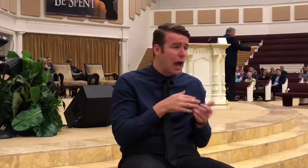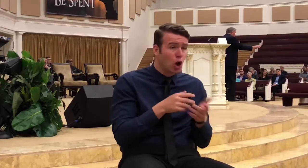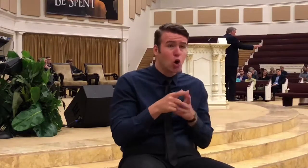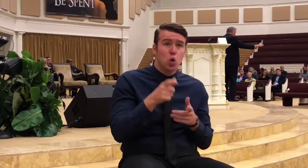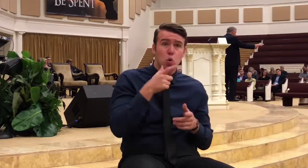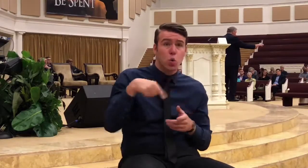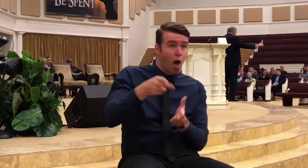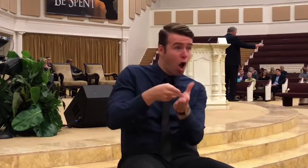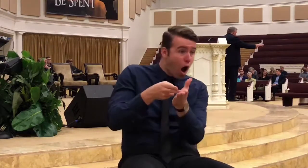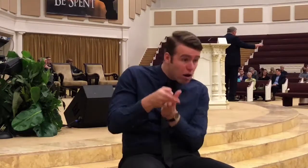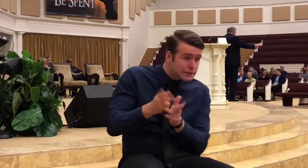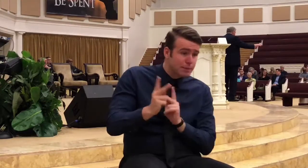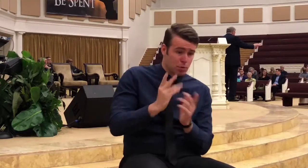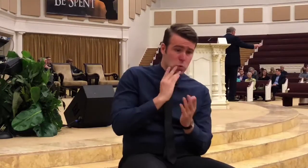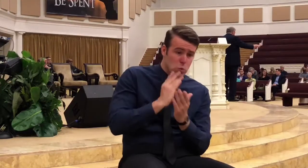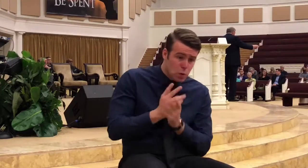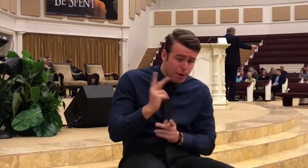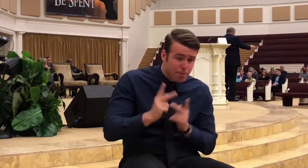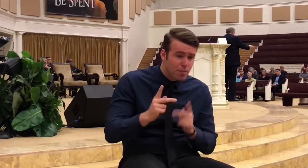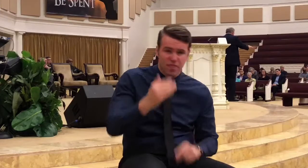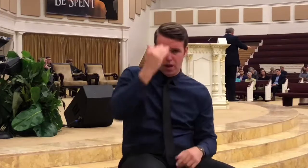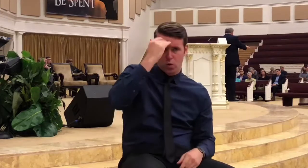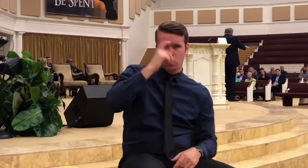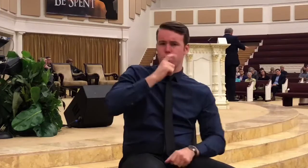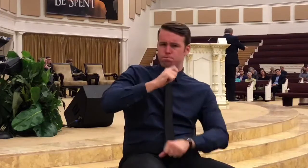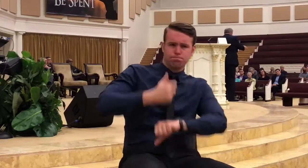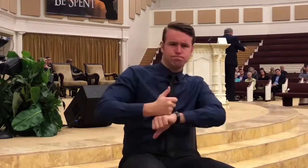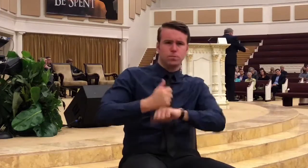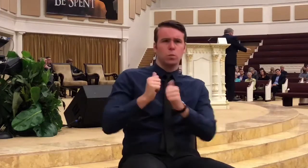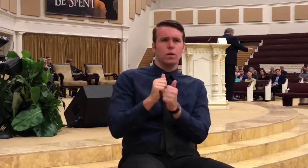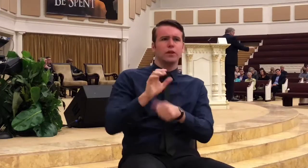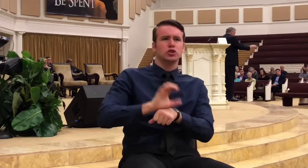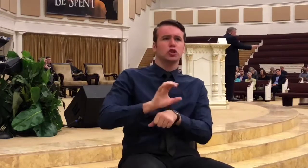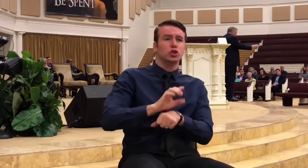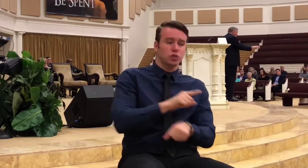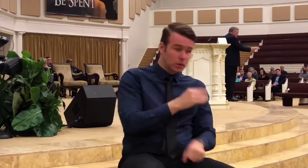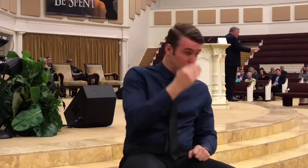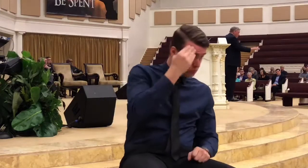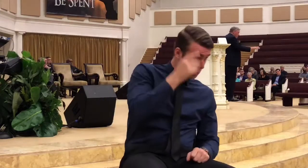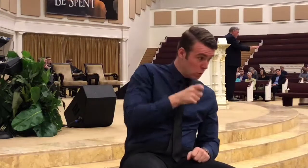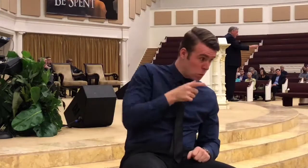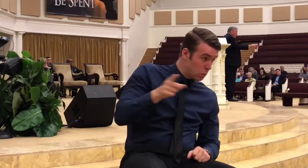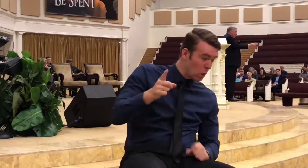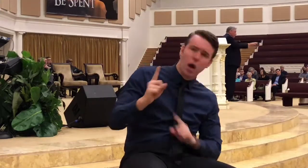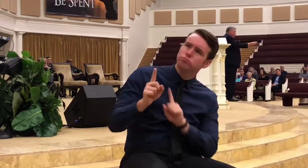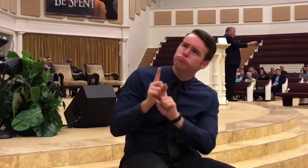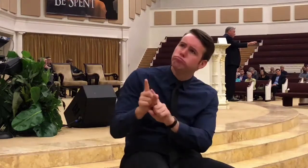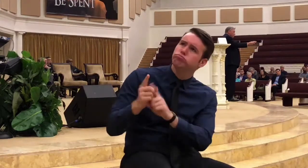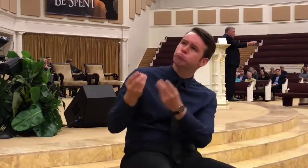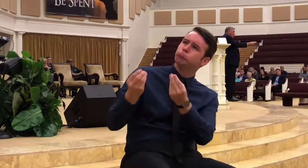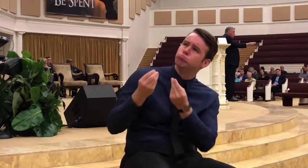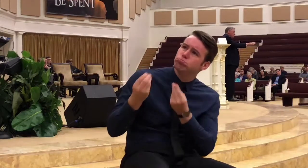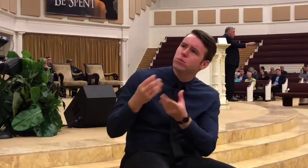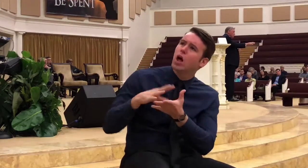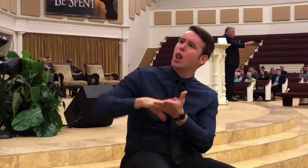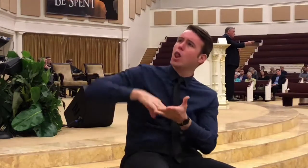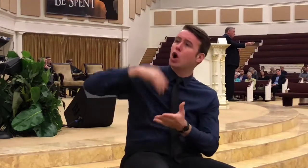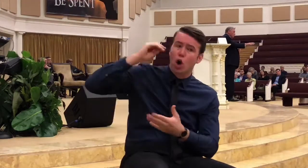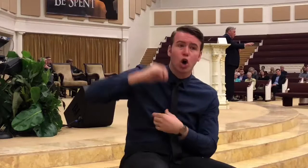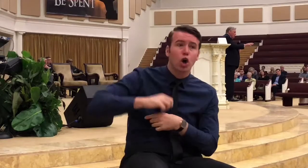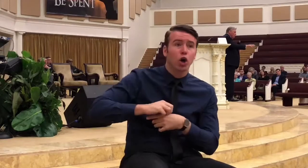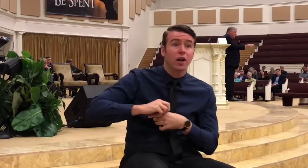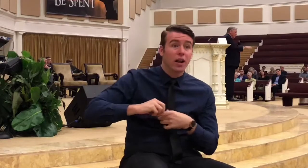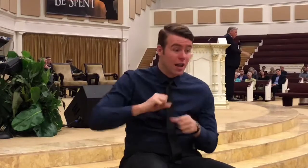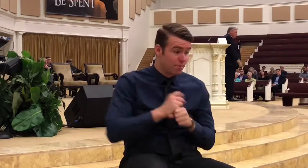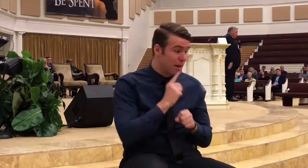they know these pillars in the church and that they walk with it. And then make sure your